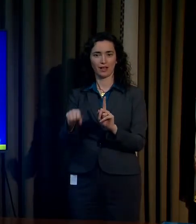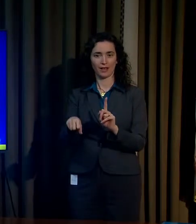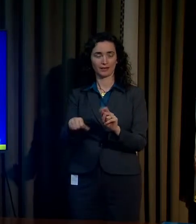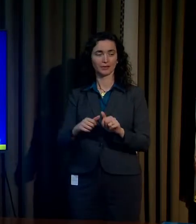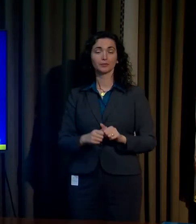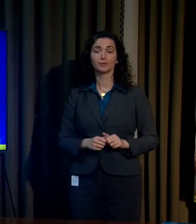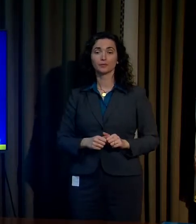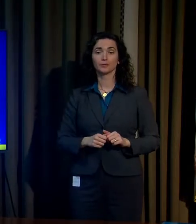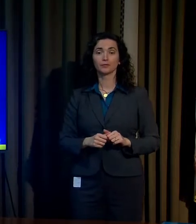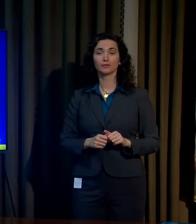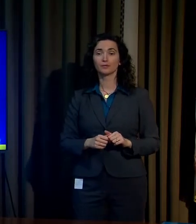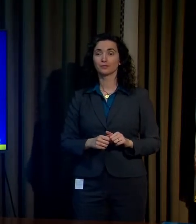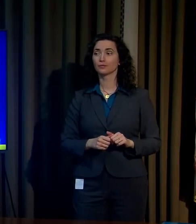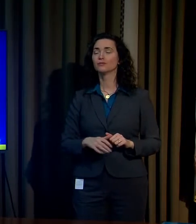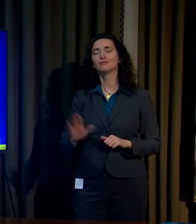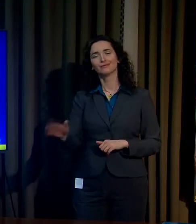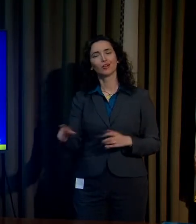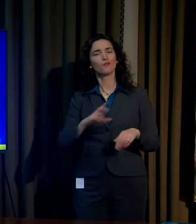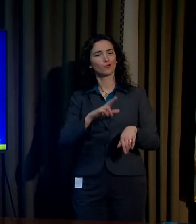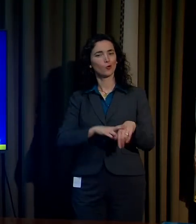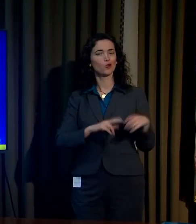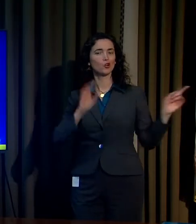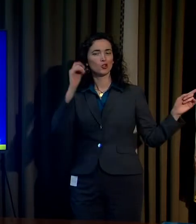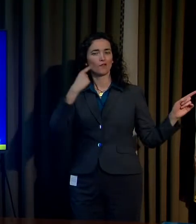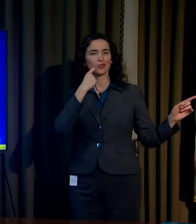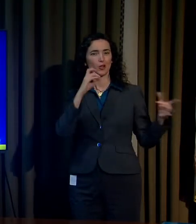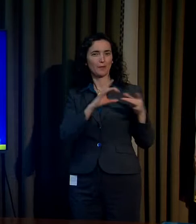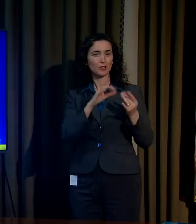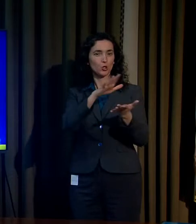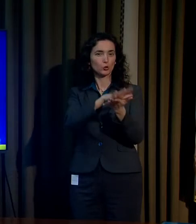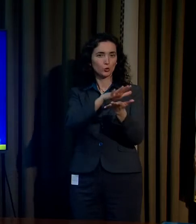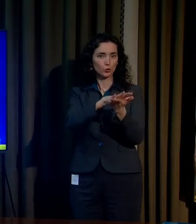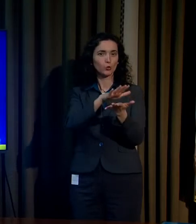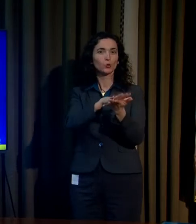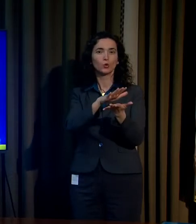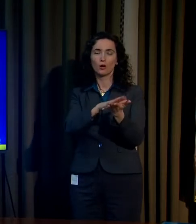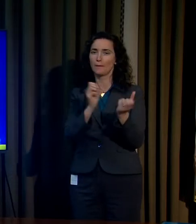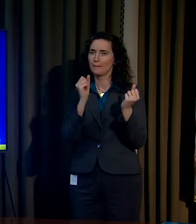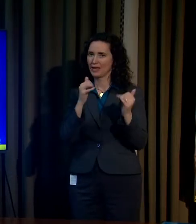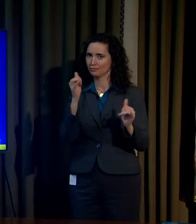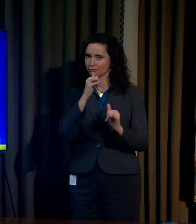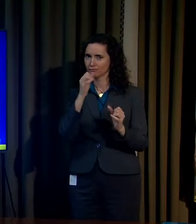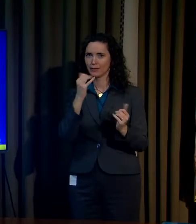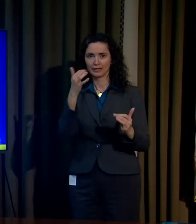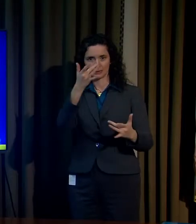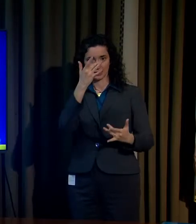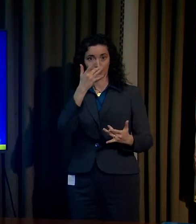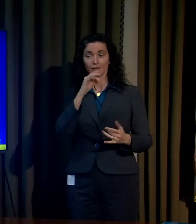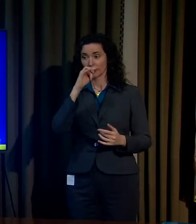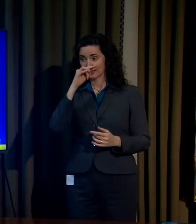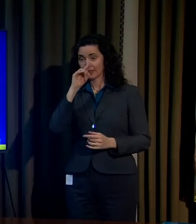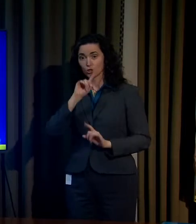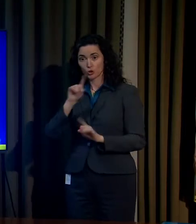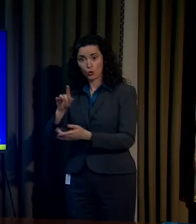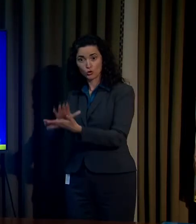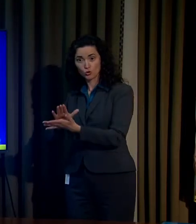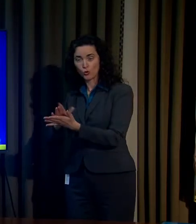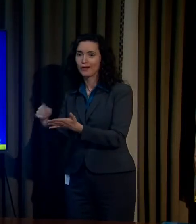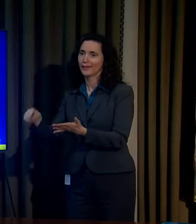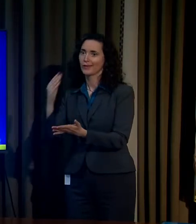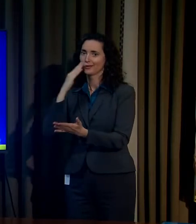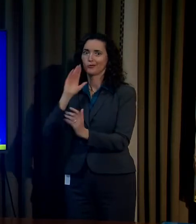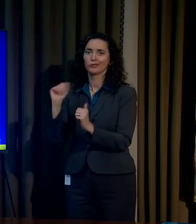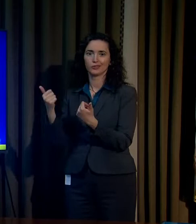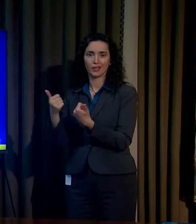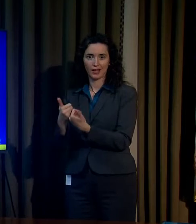very high numbers that we're seeing in schools. Anyone who works in a school or has kids that go to school know that that's been a challenge. And those numbers,